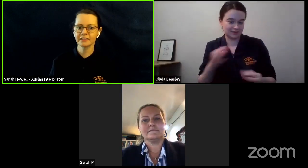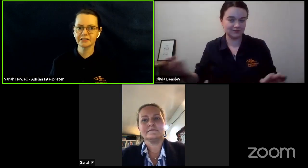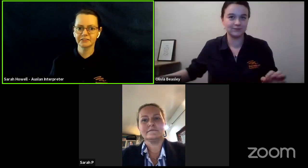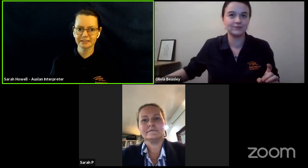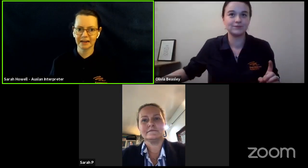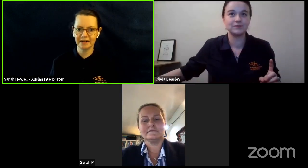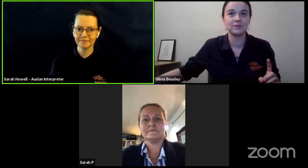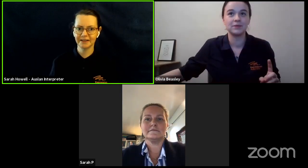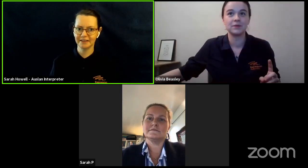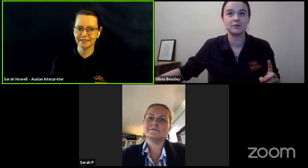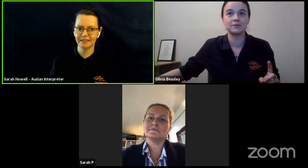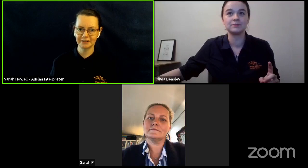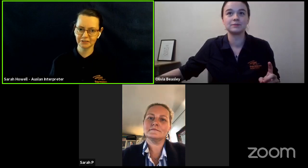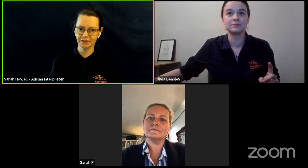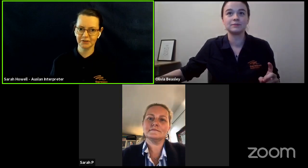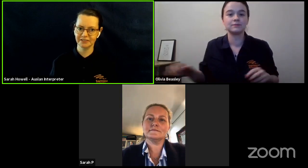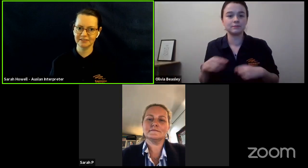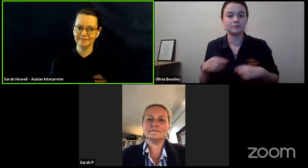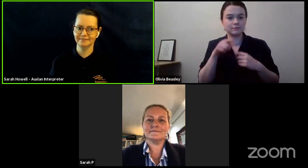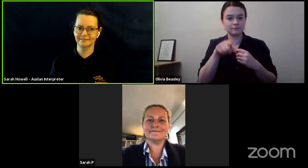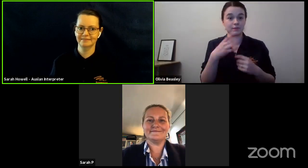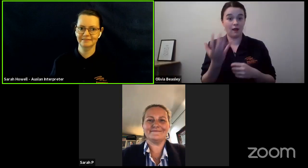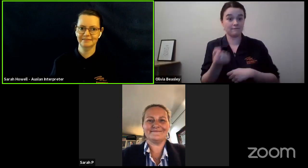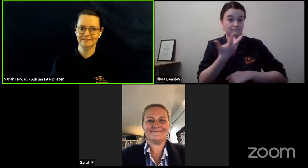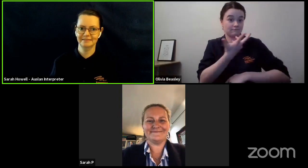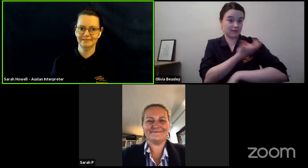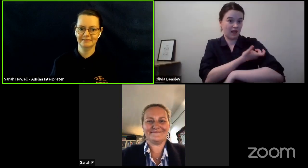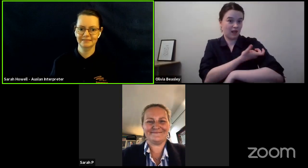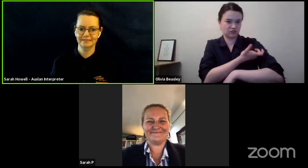So I'd like to start by asking the first question.